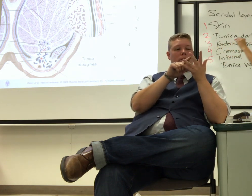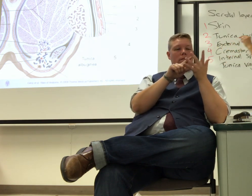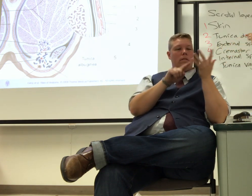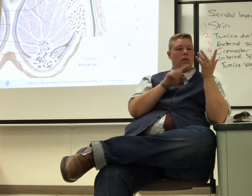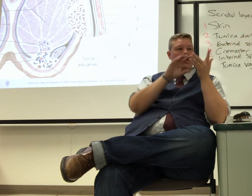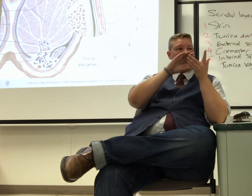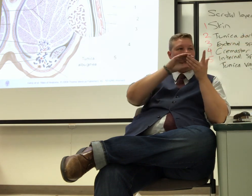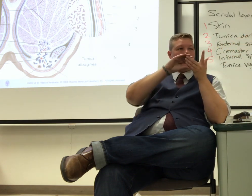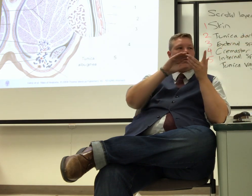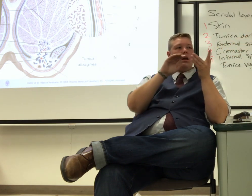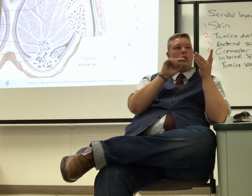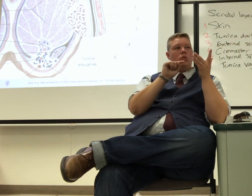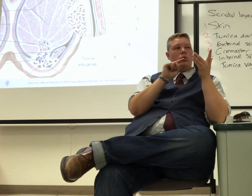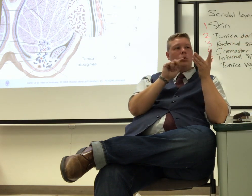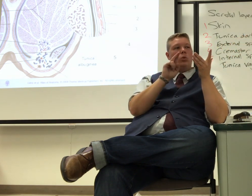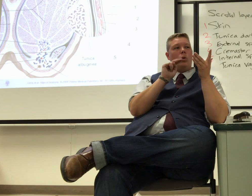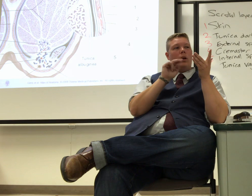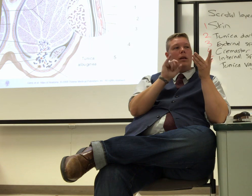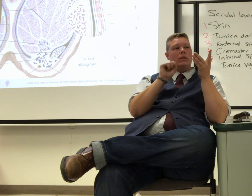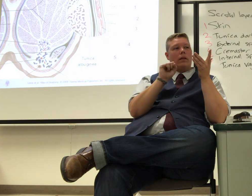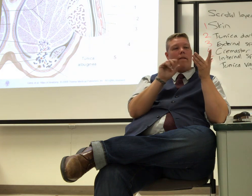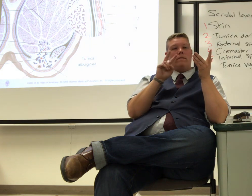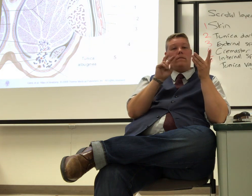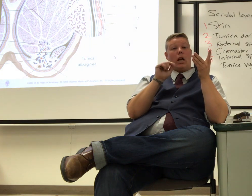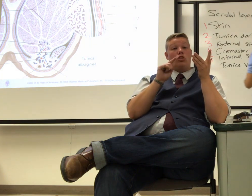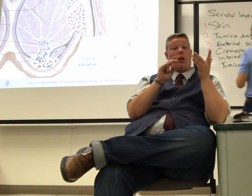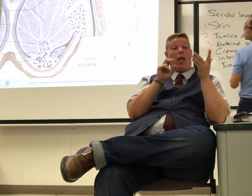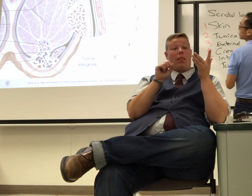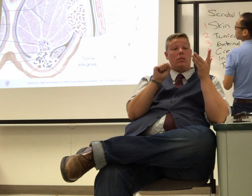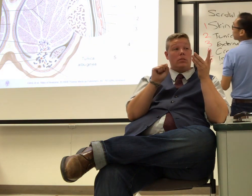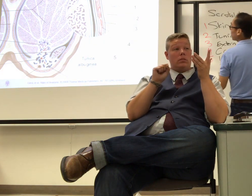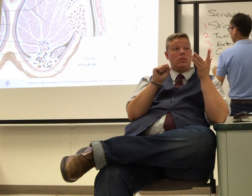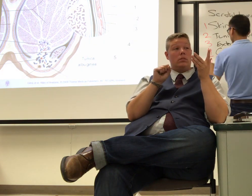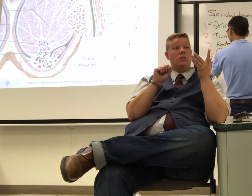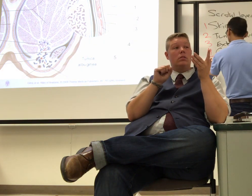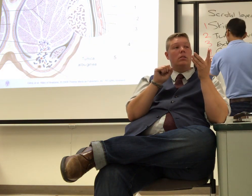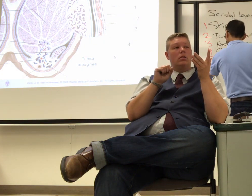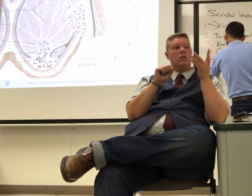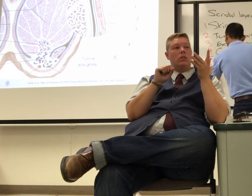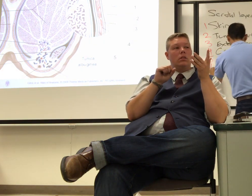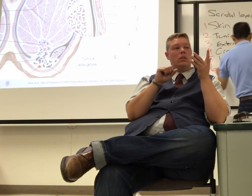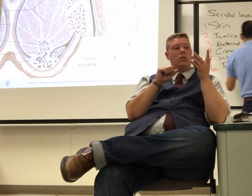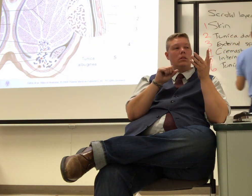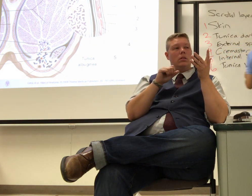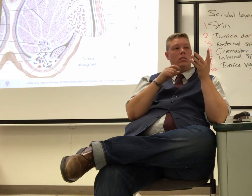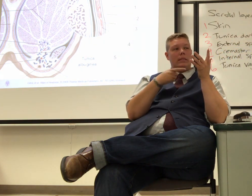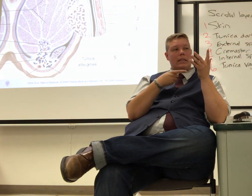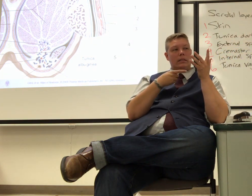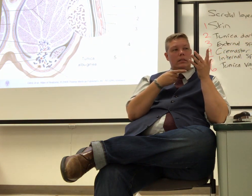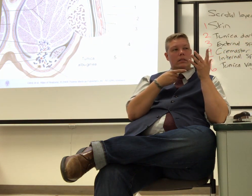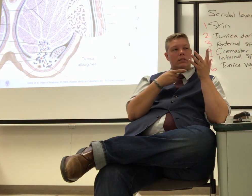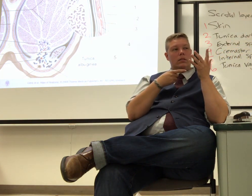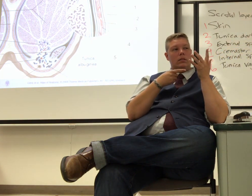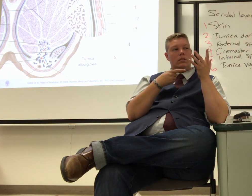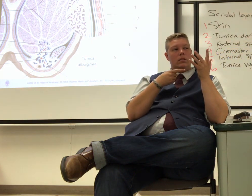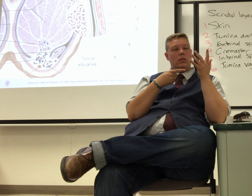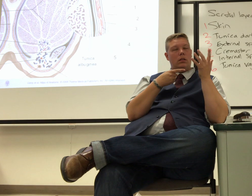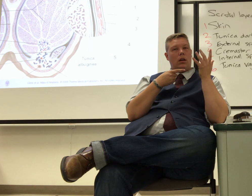Tunica vaginalis is like an AB, right? So let's go 6.